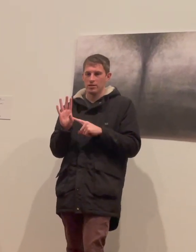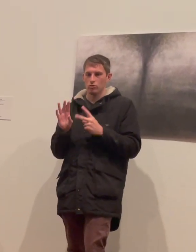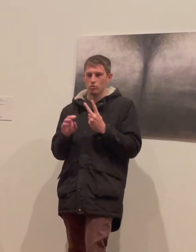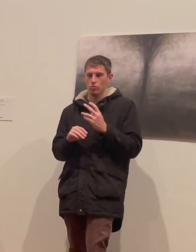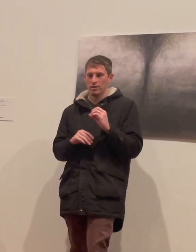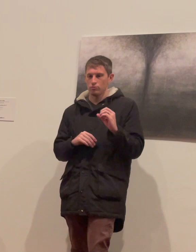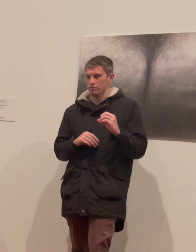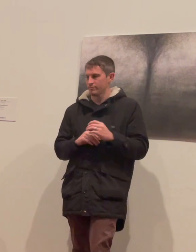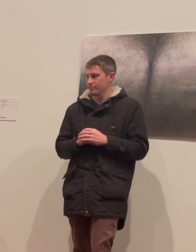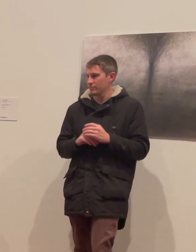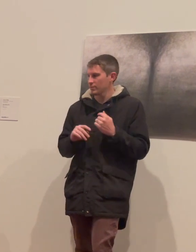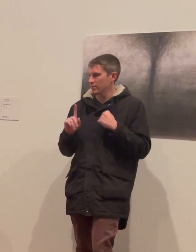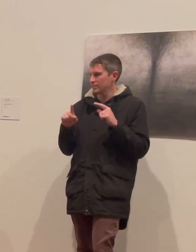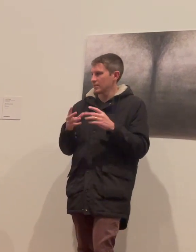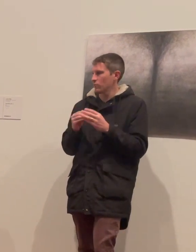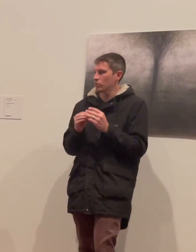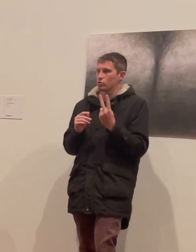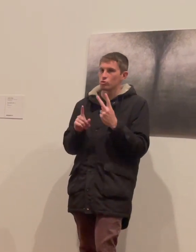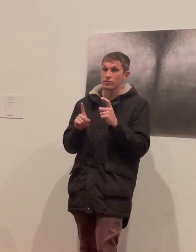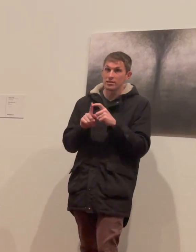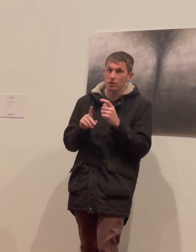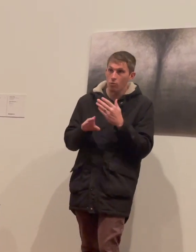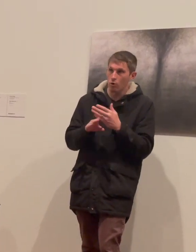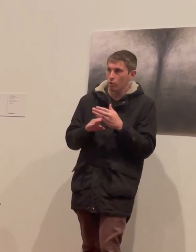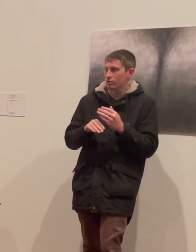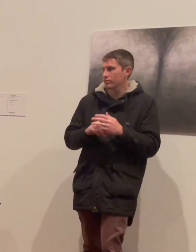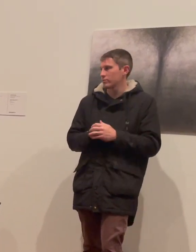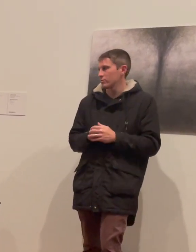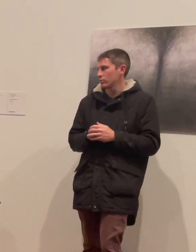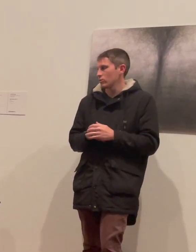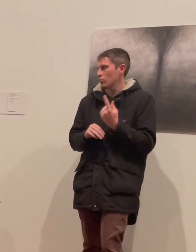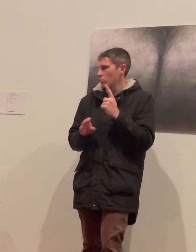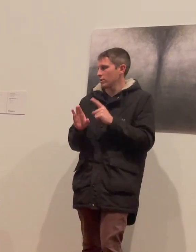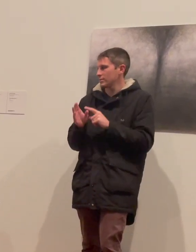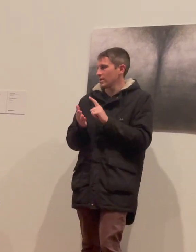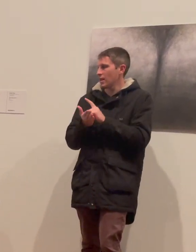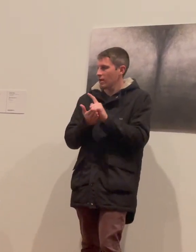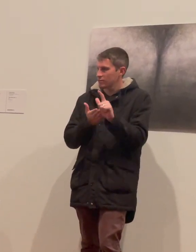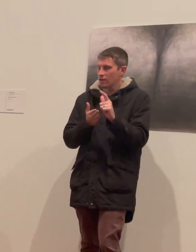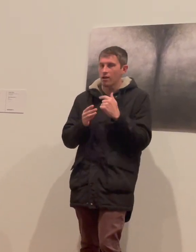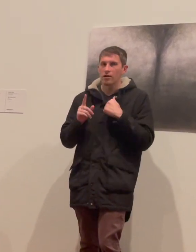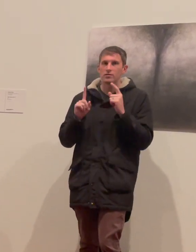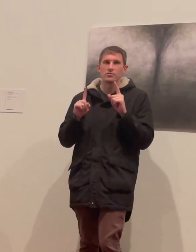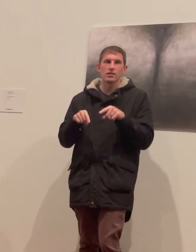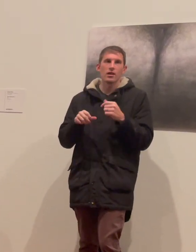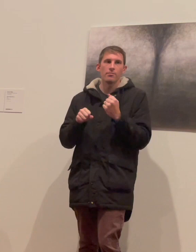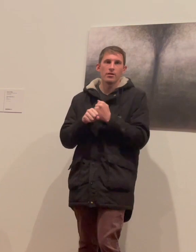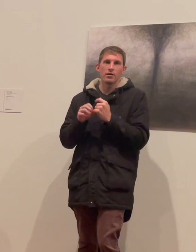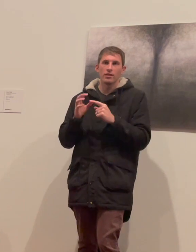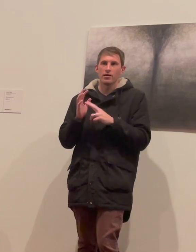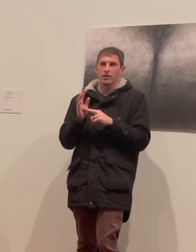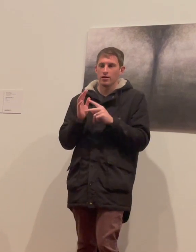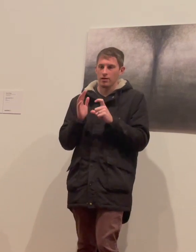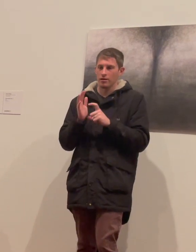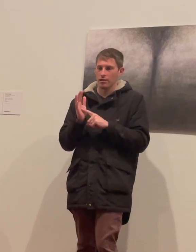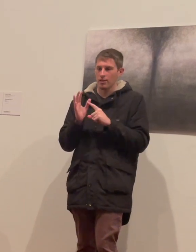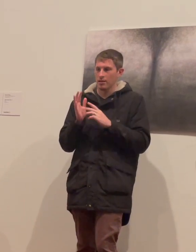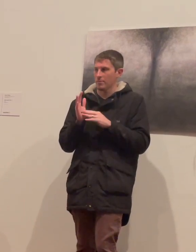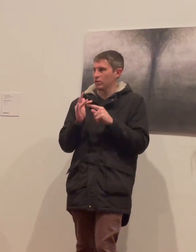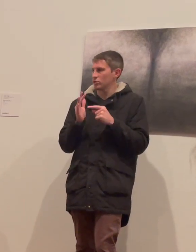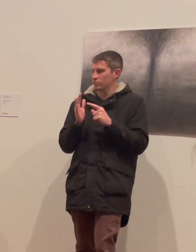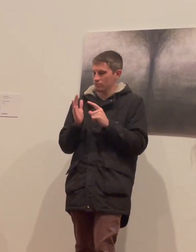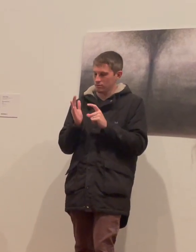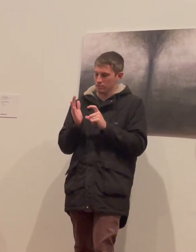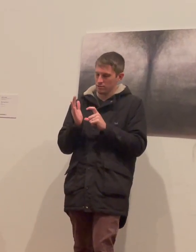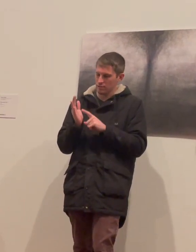I started with 2D work, and a year after I started making animation. I used to do plasticine